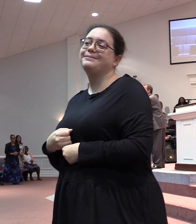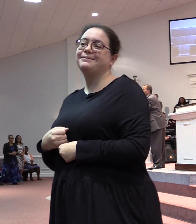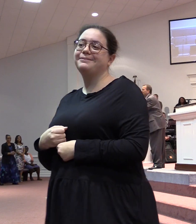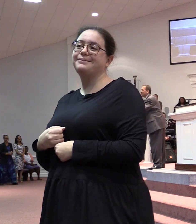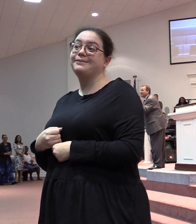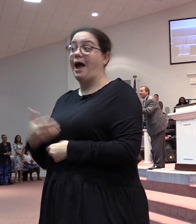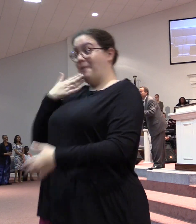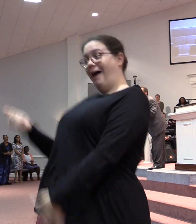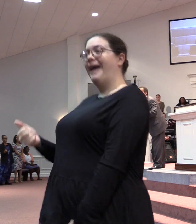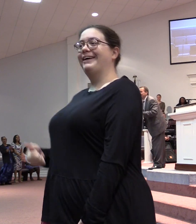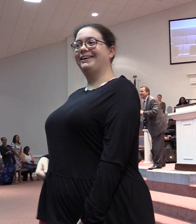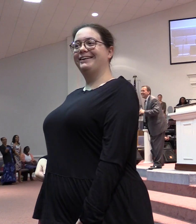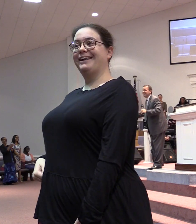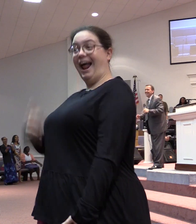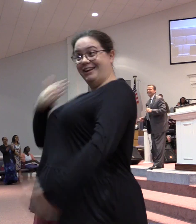Even then.